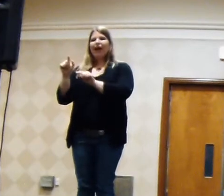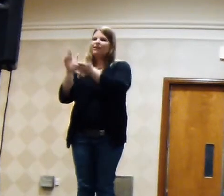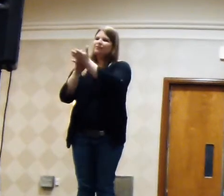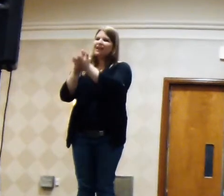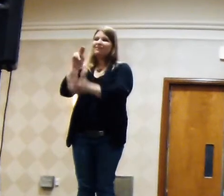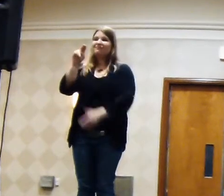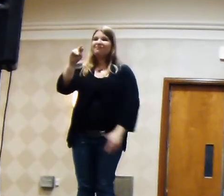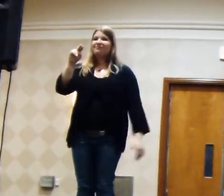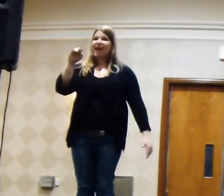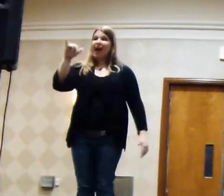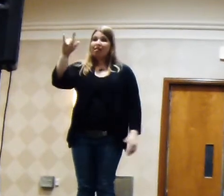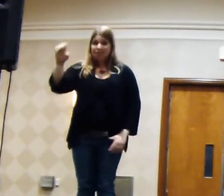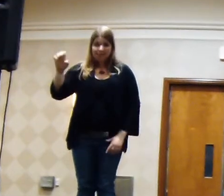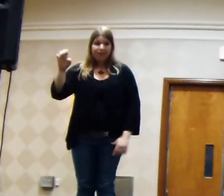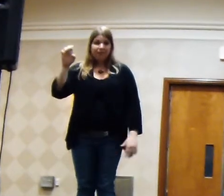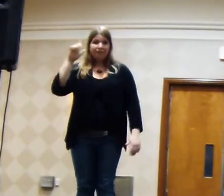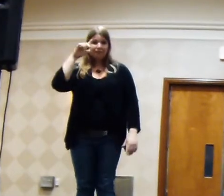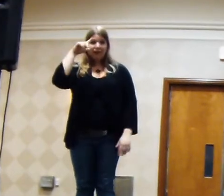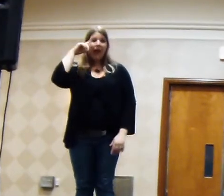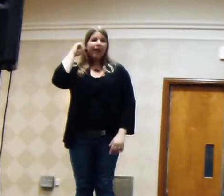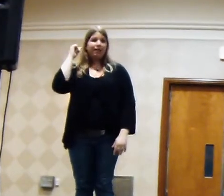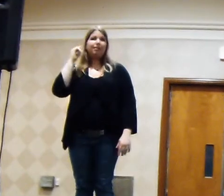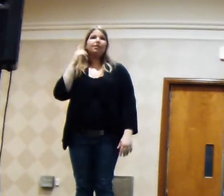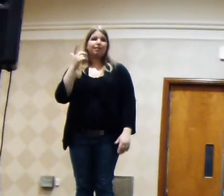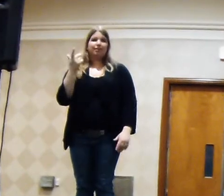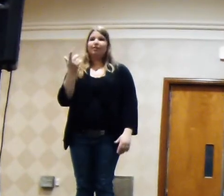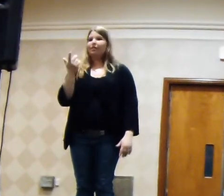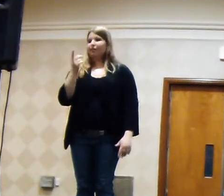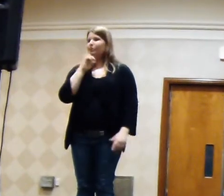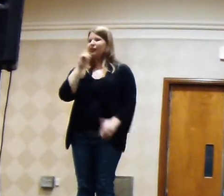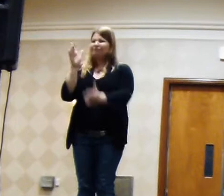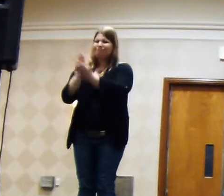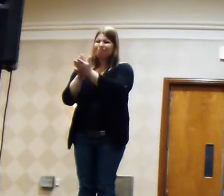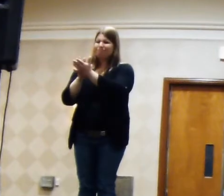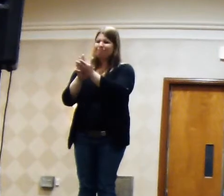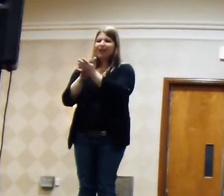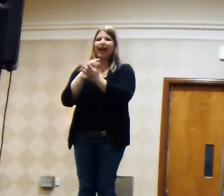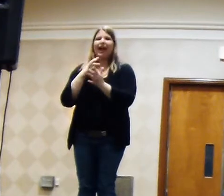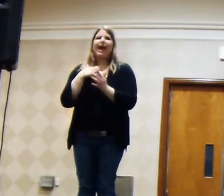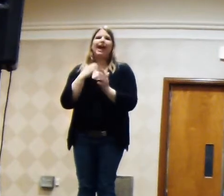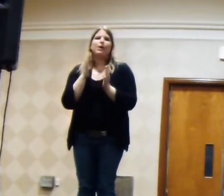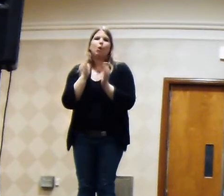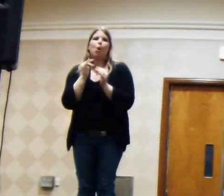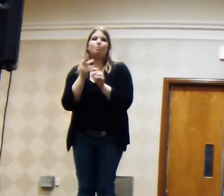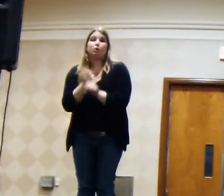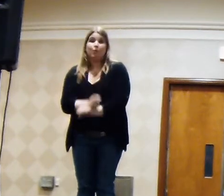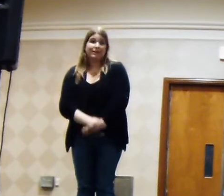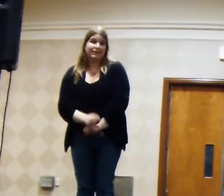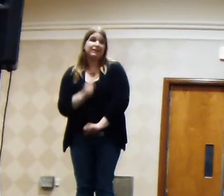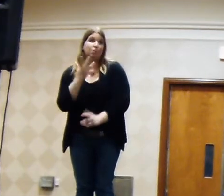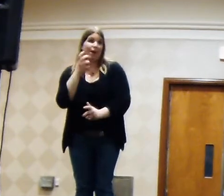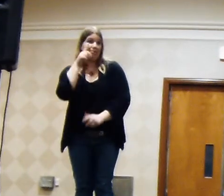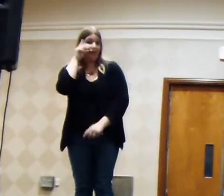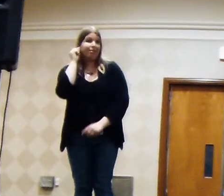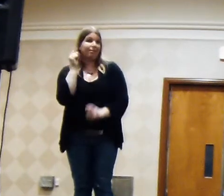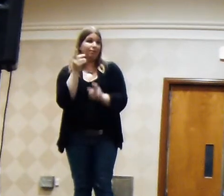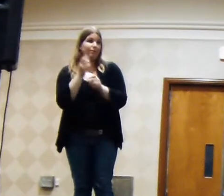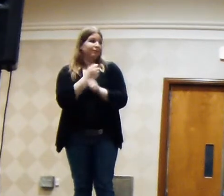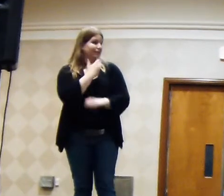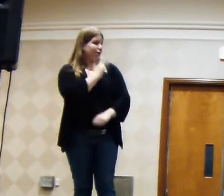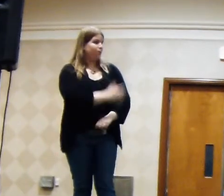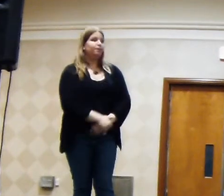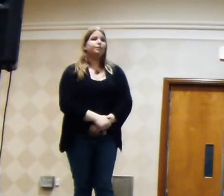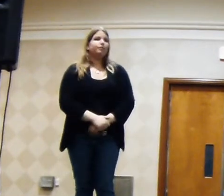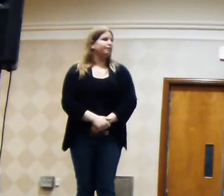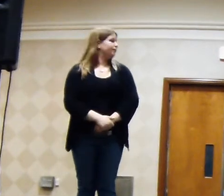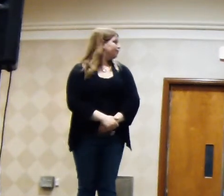because he was on Switch to Birth, and we were all cheering him on. So I hope he wins. Thanks, Leah. Thank you. Thank you.